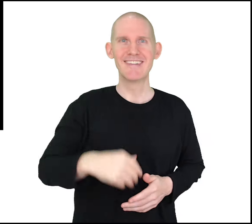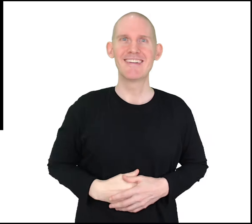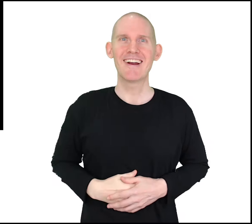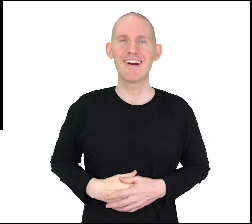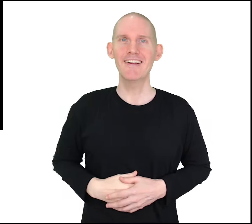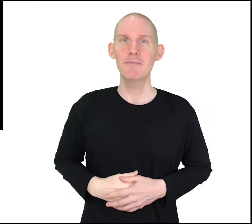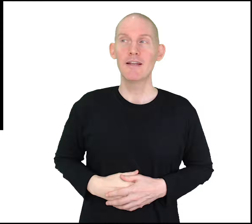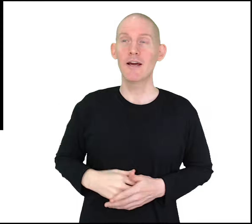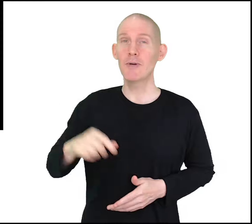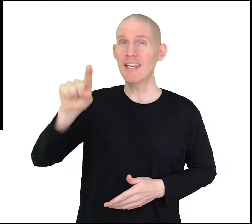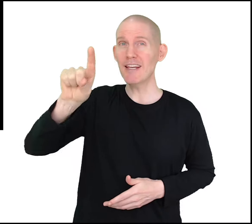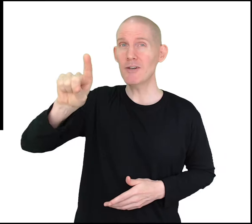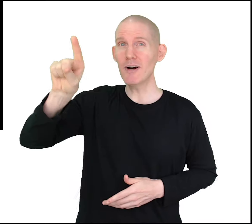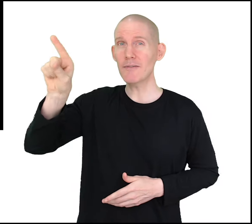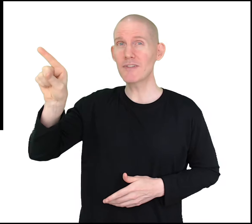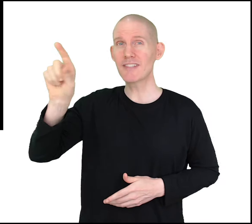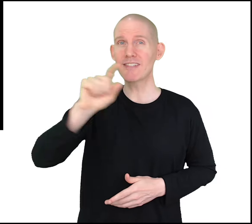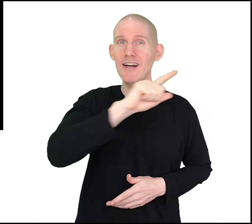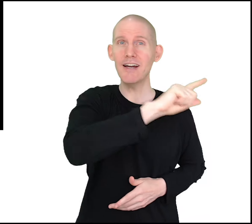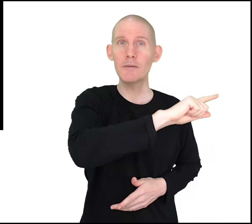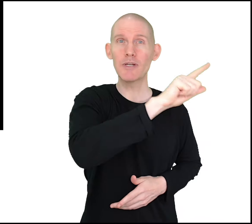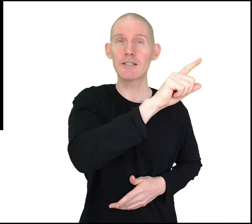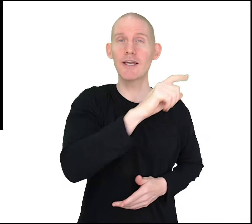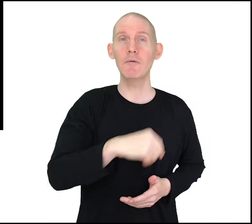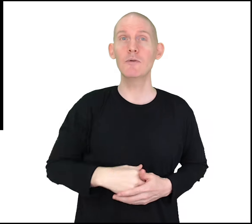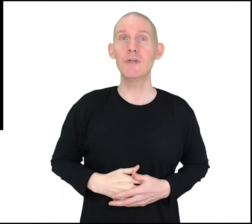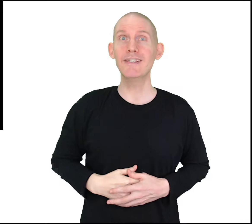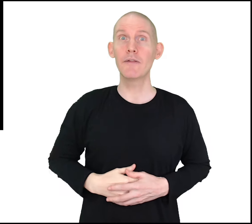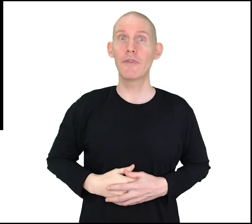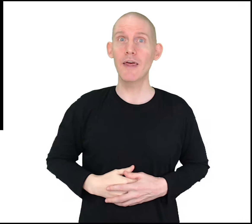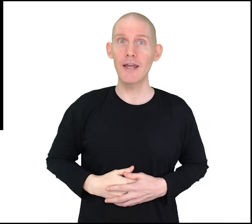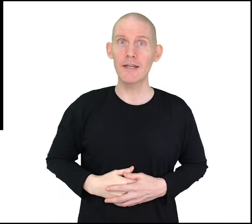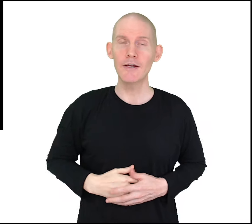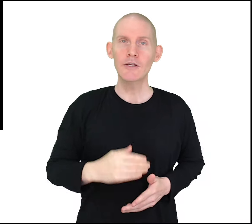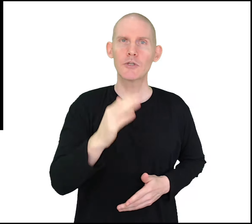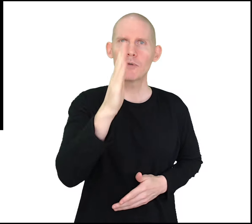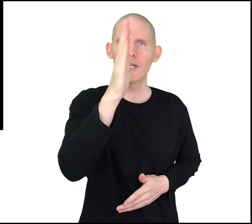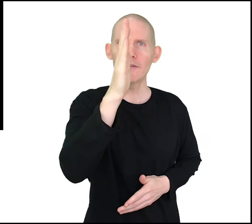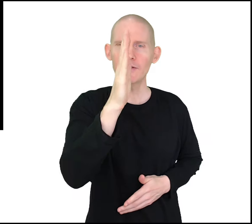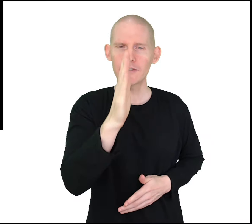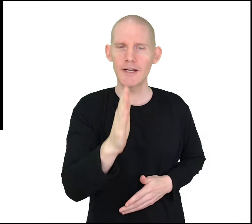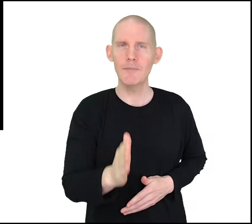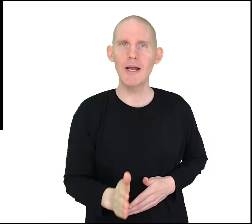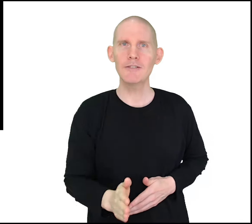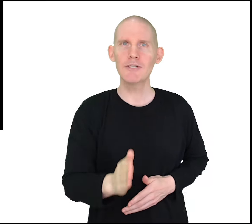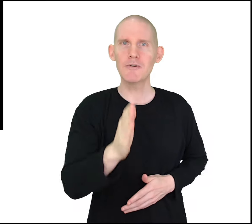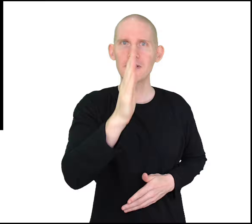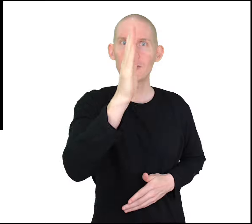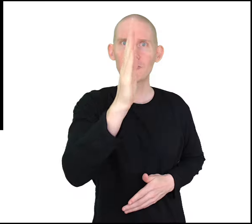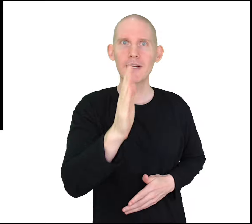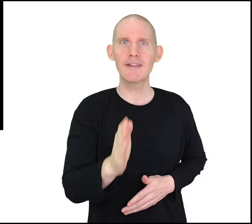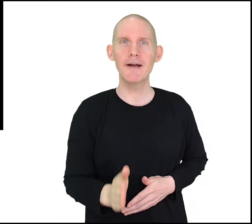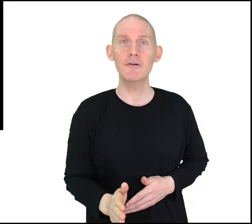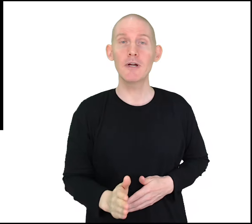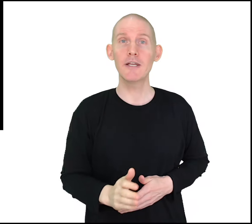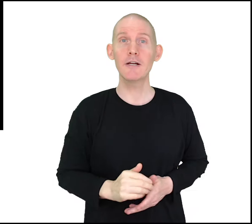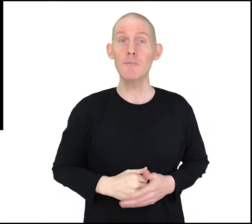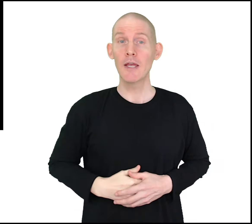All right? Now we can't go off to the side because that would mean they. So pretend there's an imaginary straight line right here. And if you